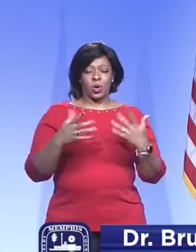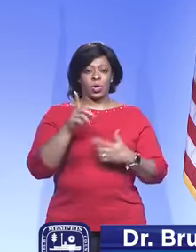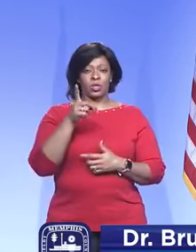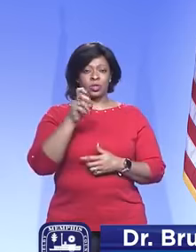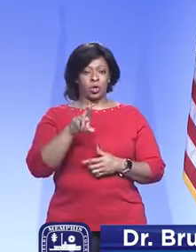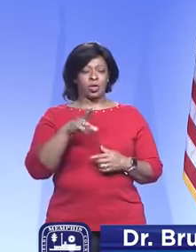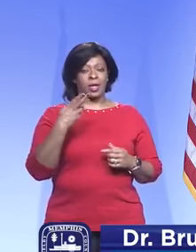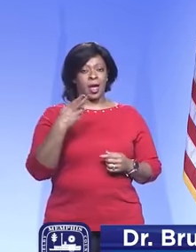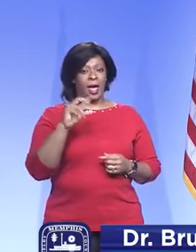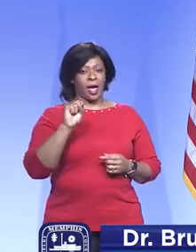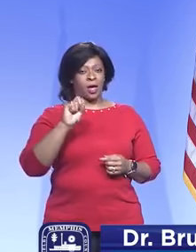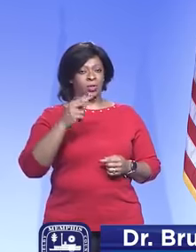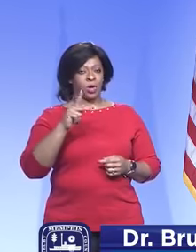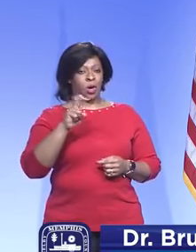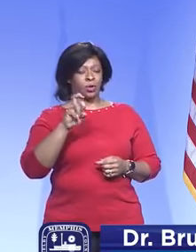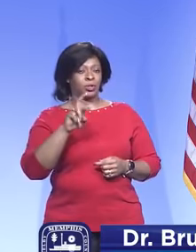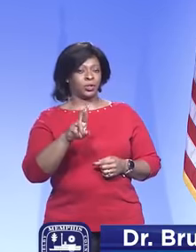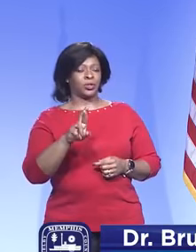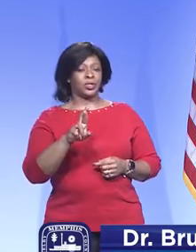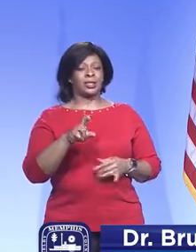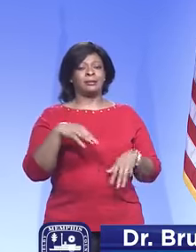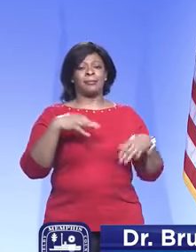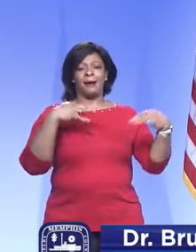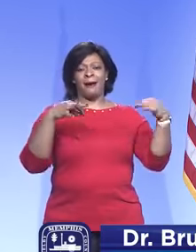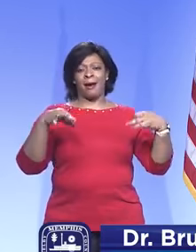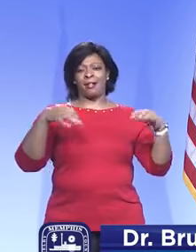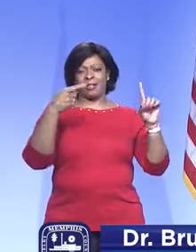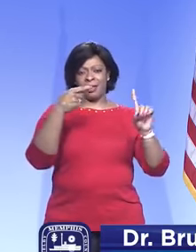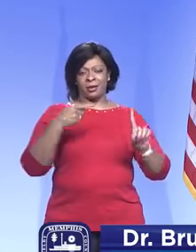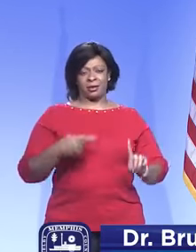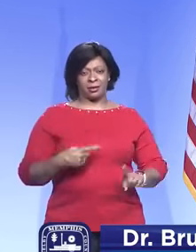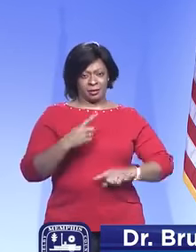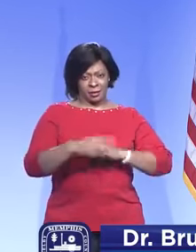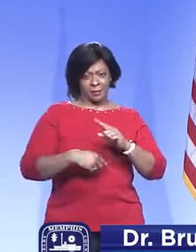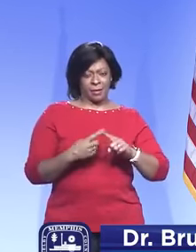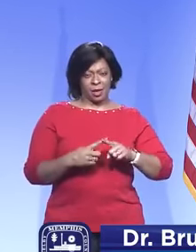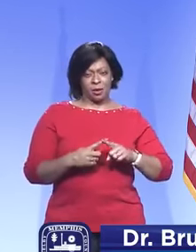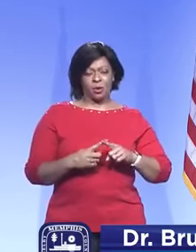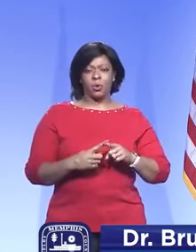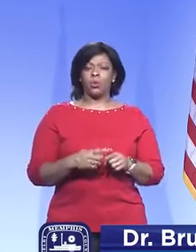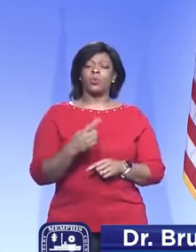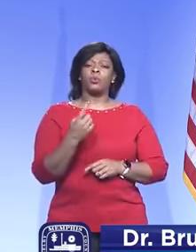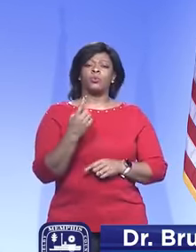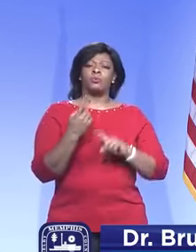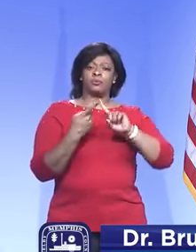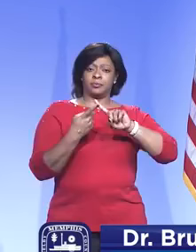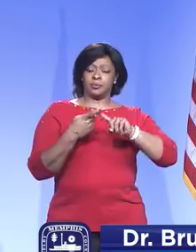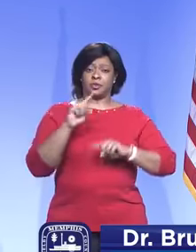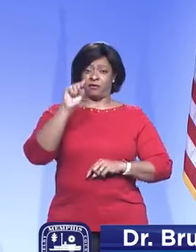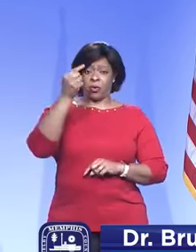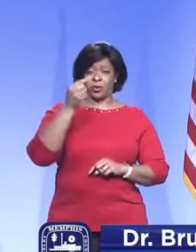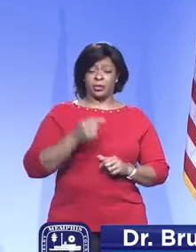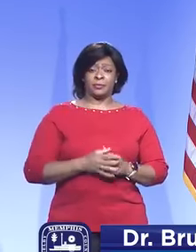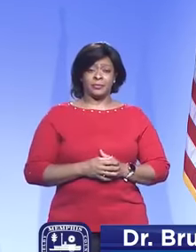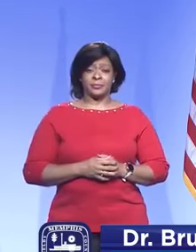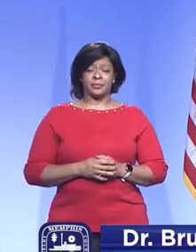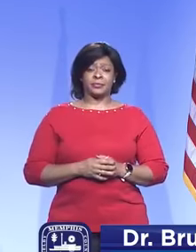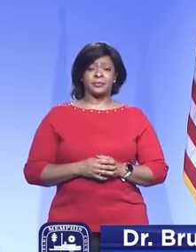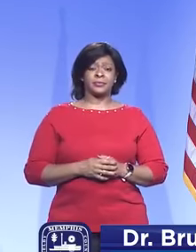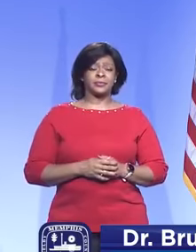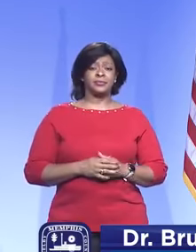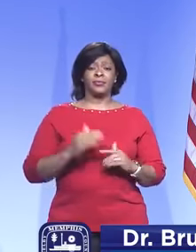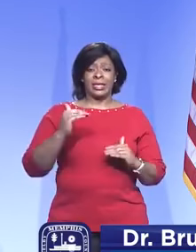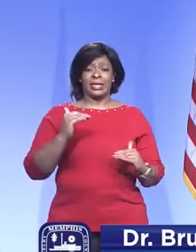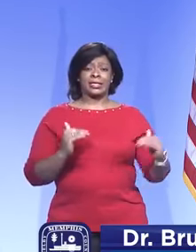Dr. Haushalter highlighted about first, the disparity